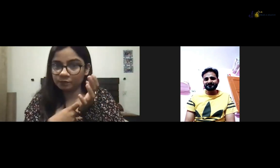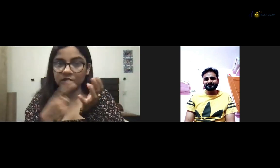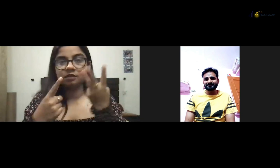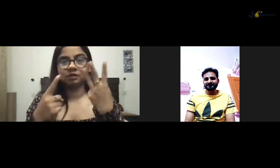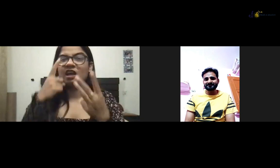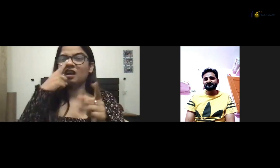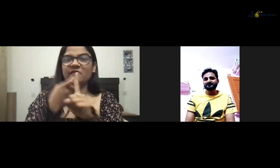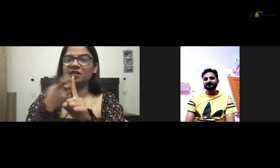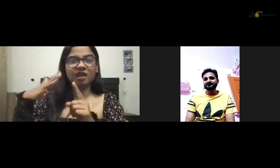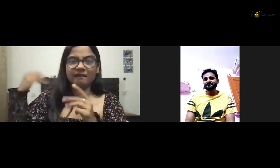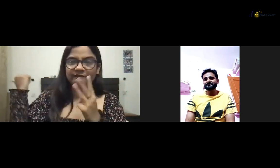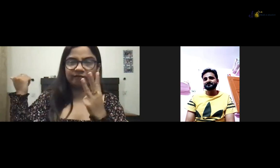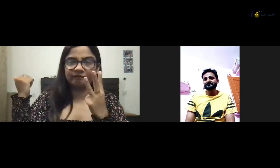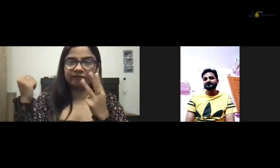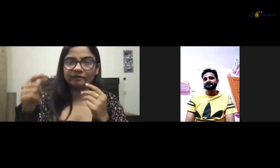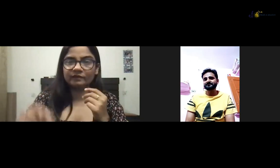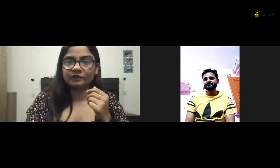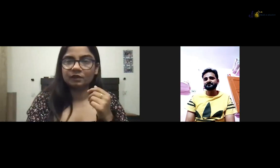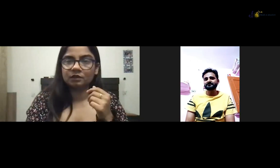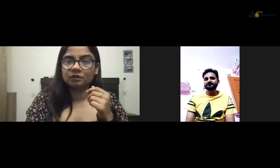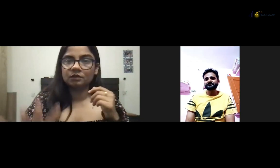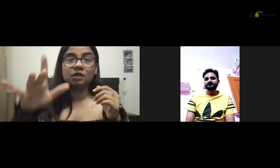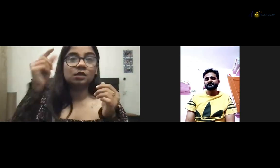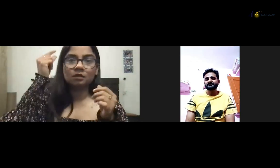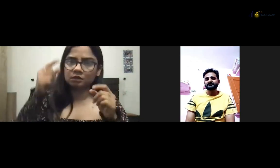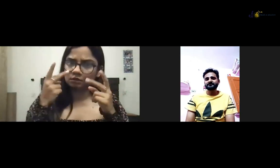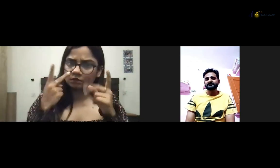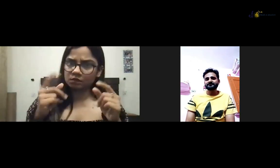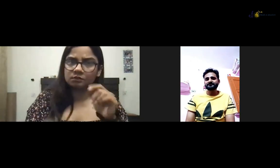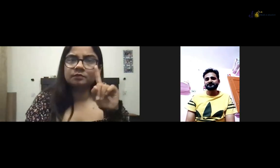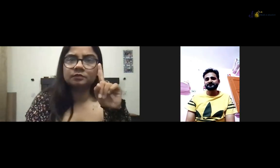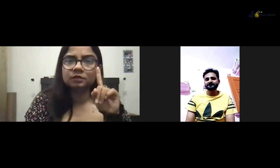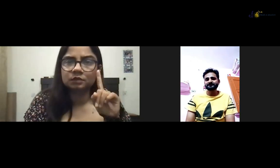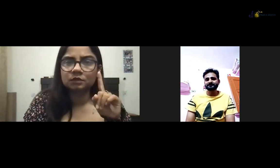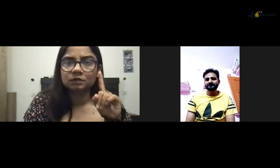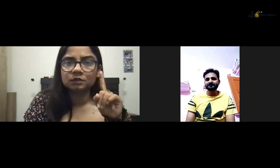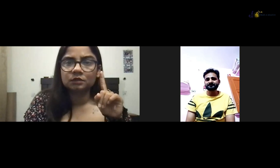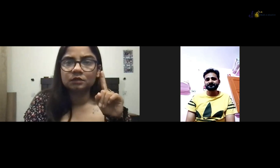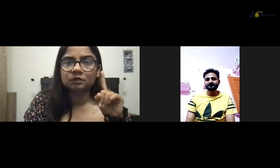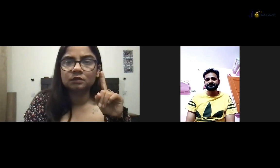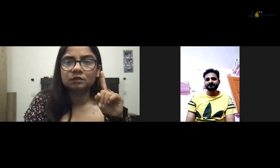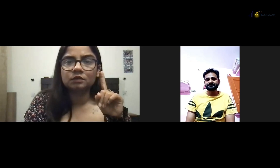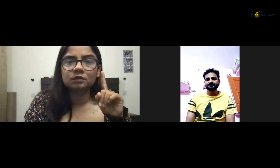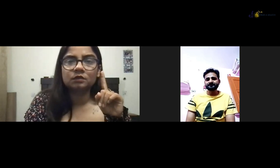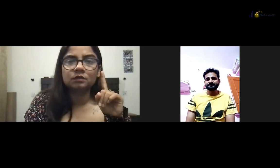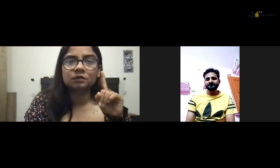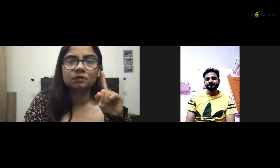Shweta, Sodamini should be, because we don't have Kavita now. So anybody wants to take this lead?